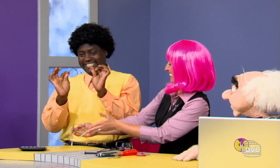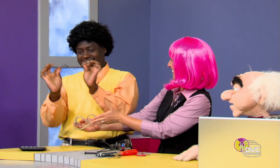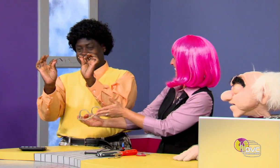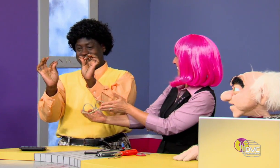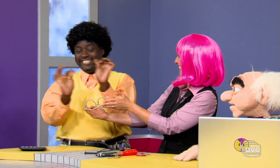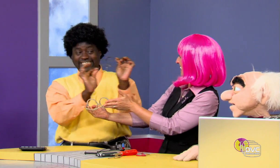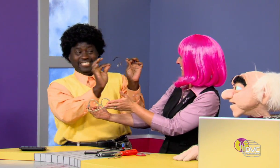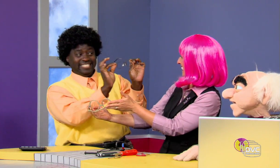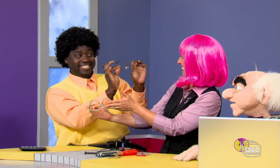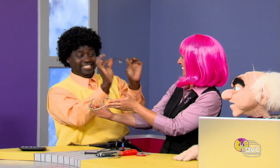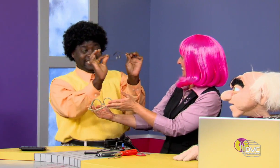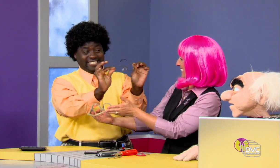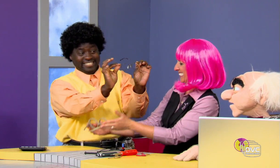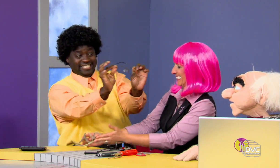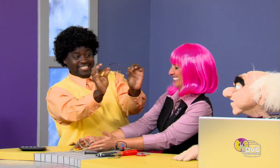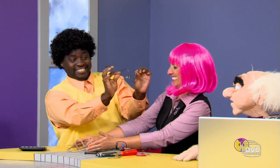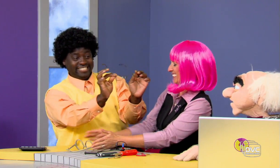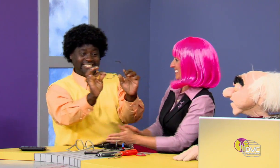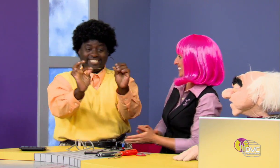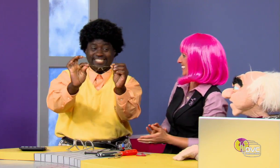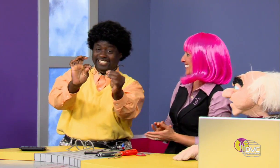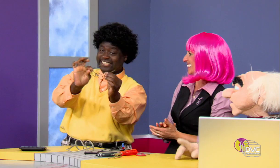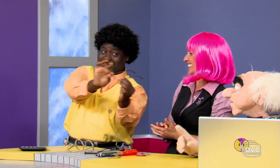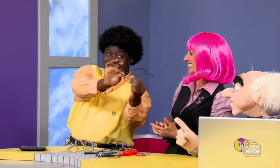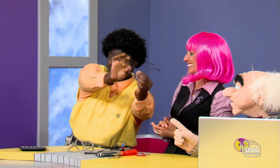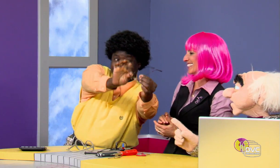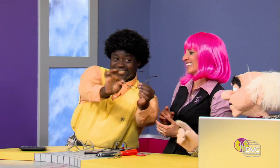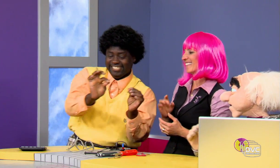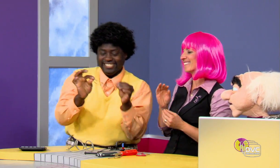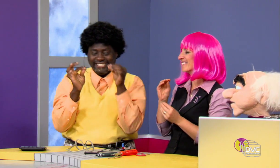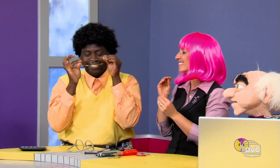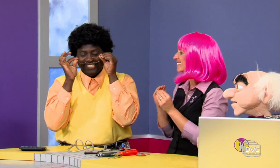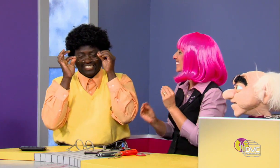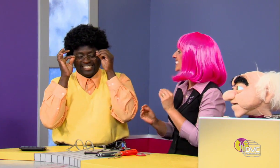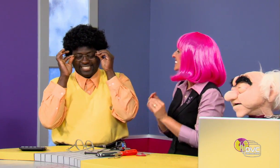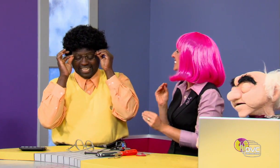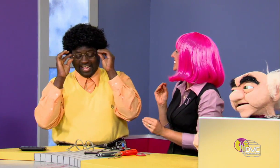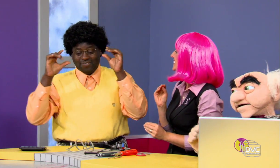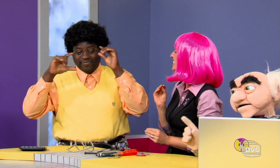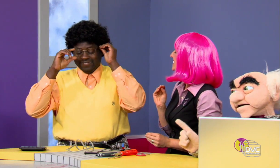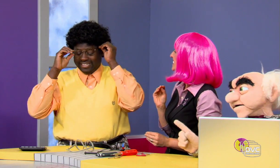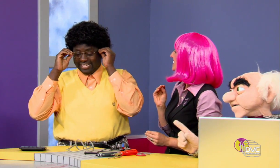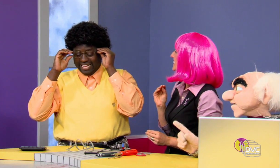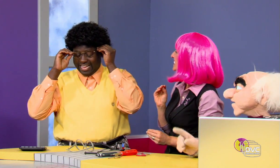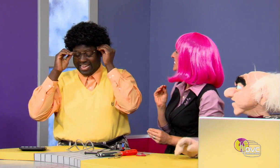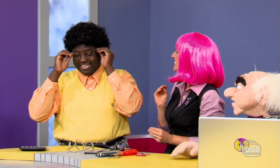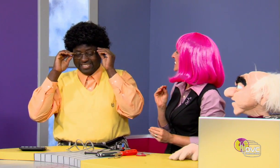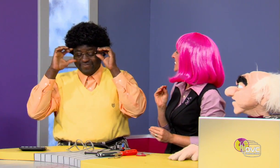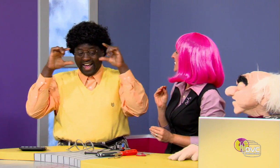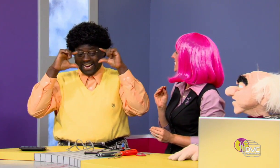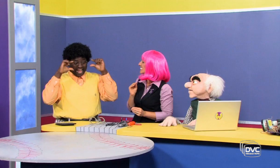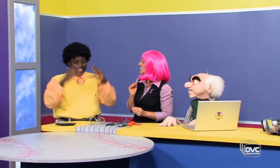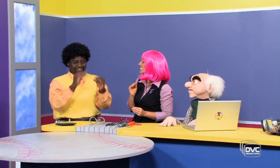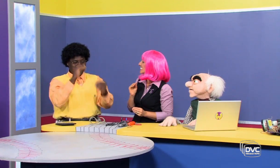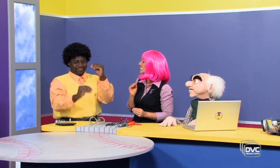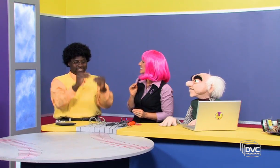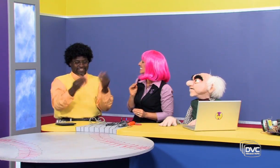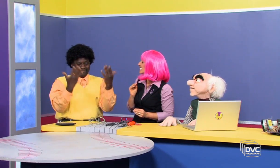Take a look at these, huh? Slim, trim, a little chrome, a little polish. Oh, my glasses